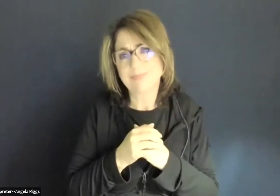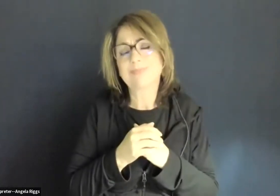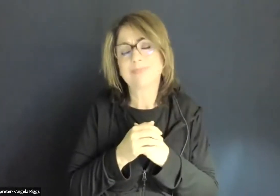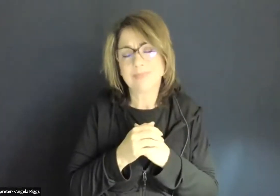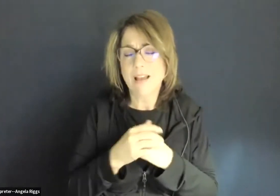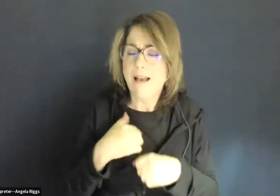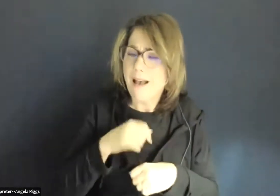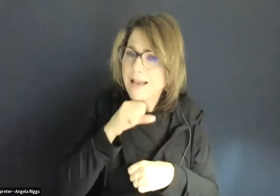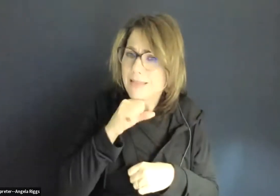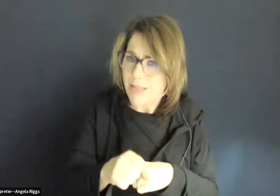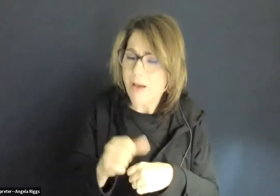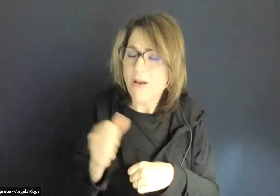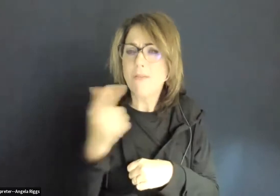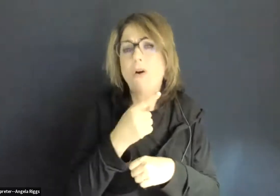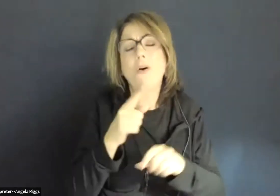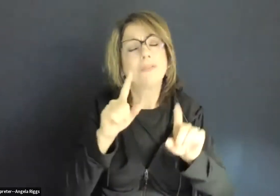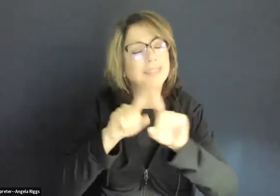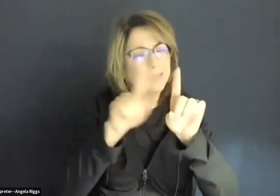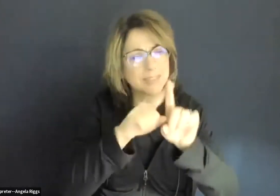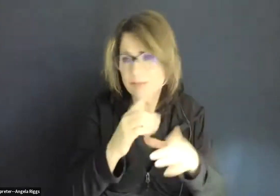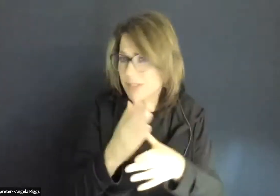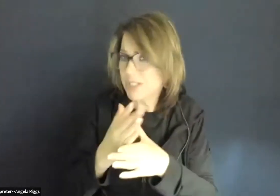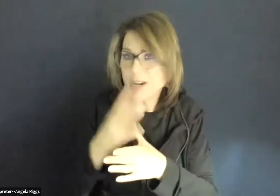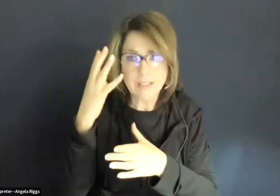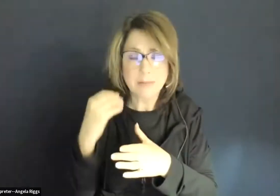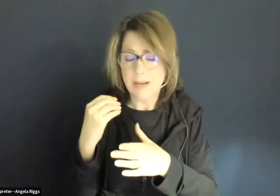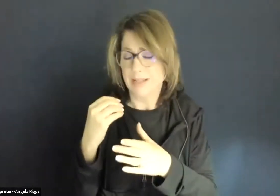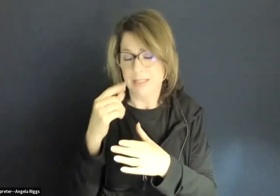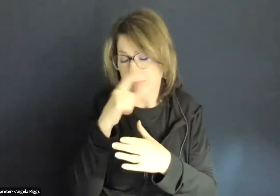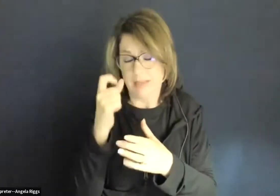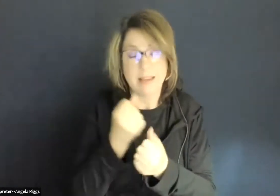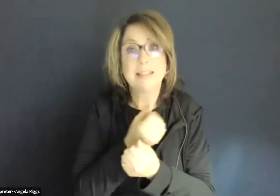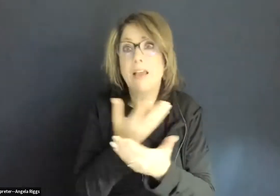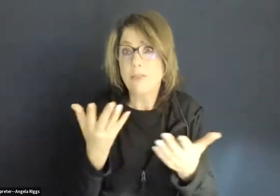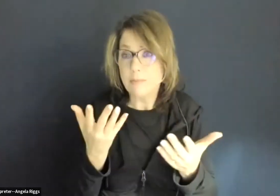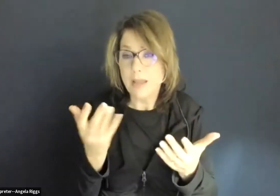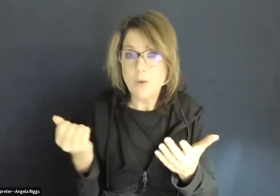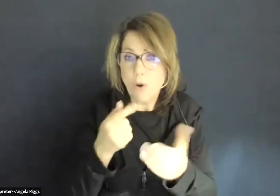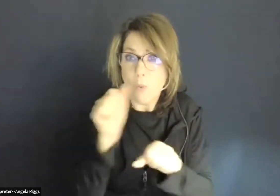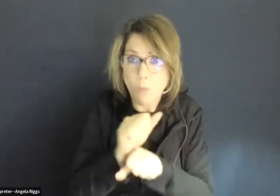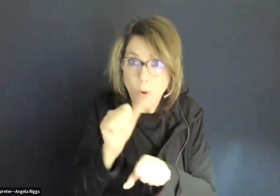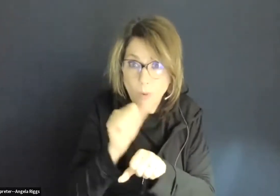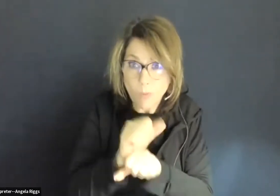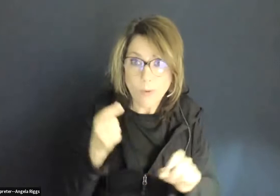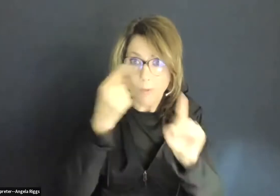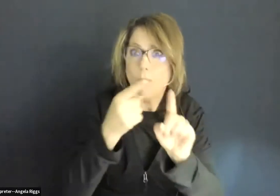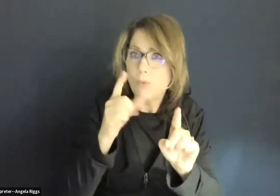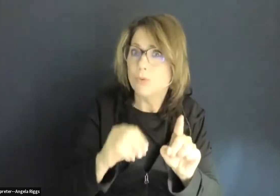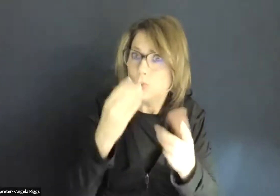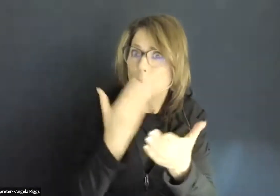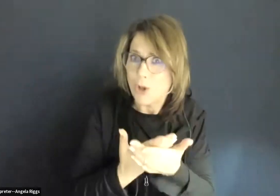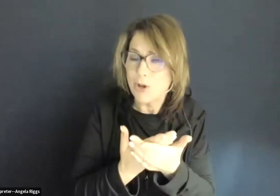I love all the different shared experiences because everybody is working to do good, but then